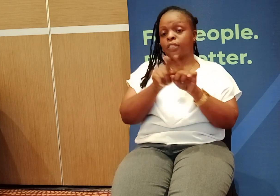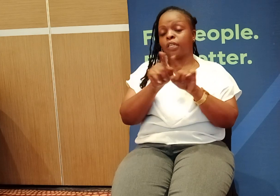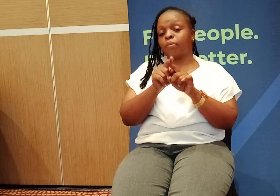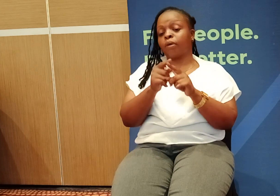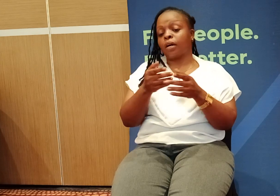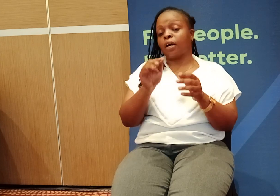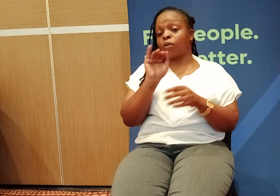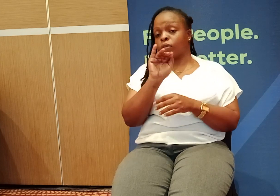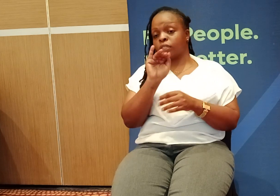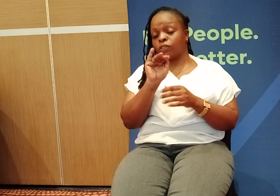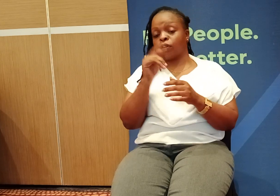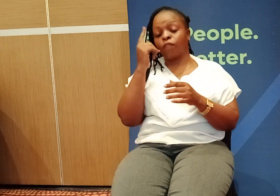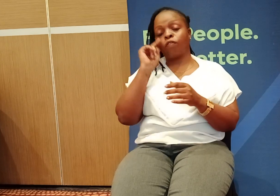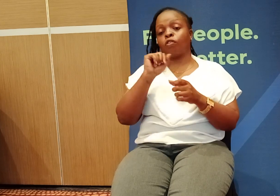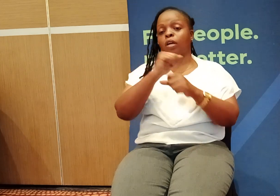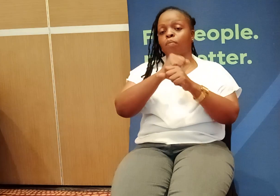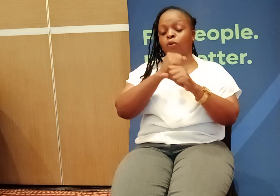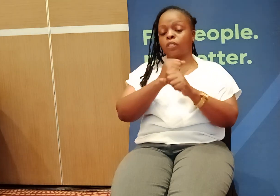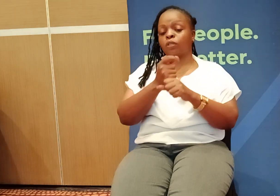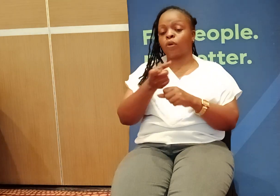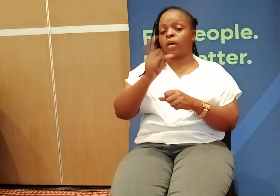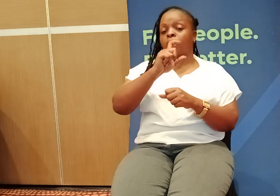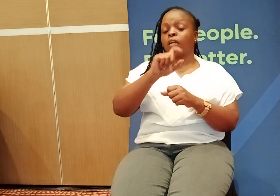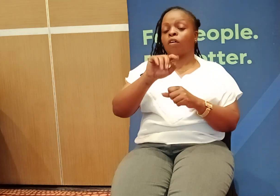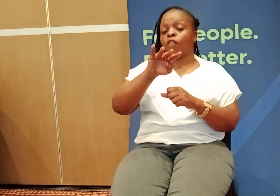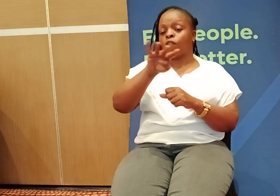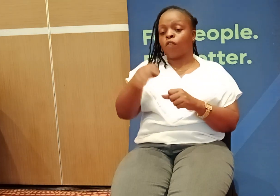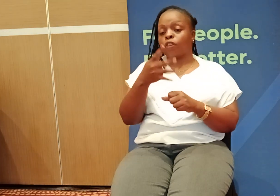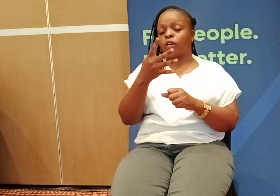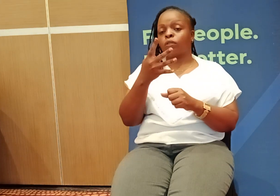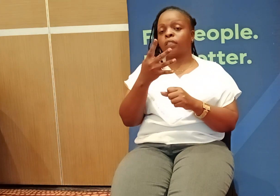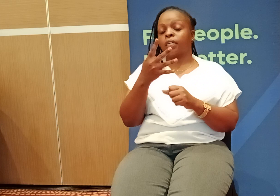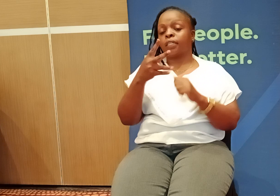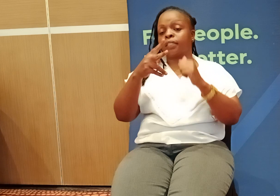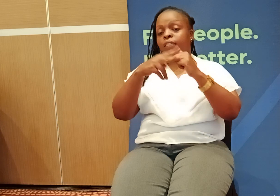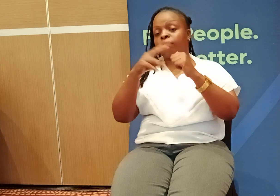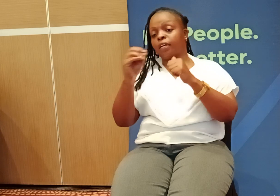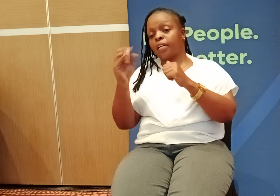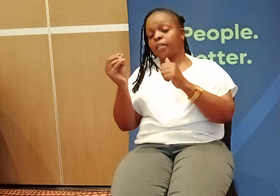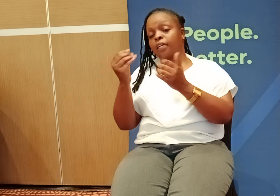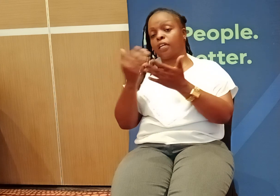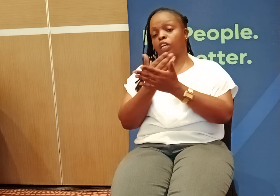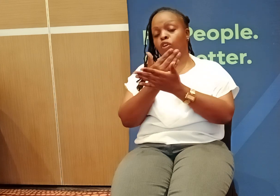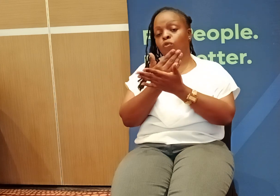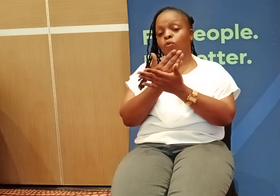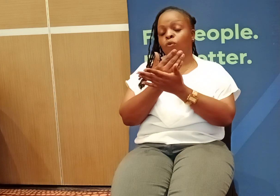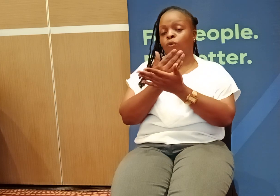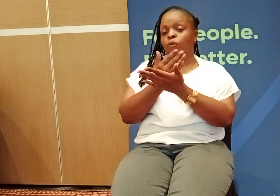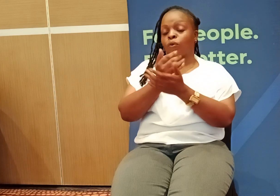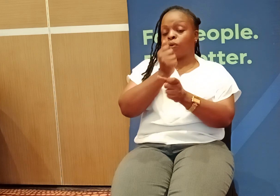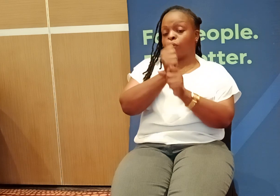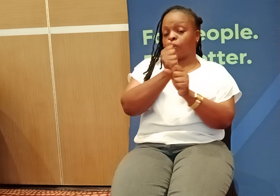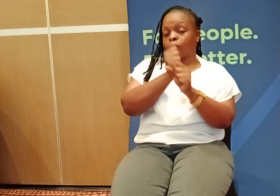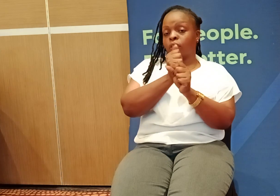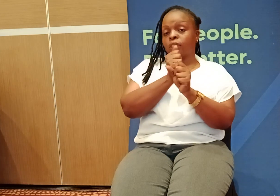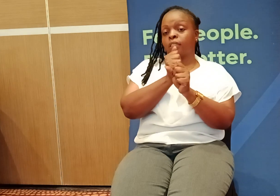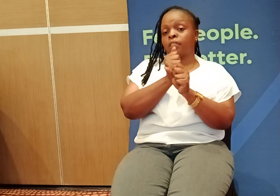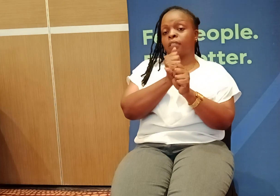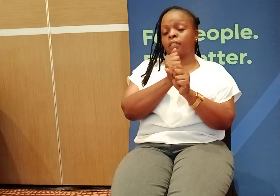For our employees, we added 4,700 new roles. That's what I was talking about. 2,000 of that are new roles away from